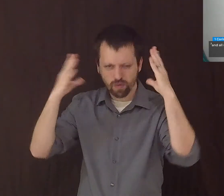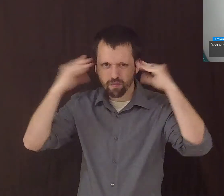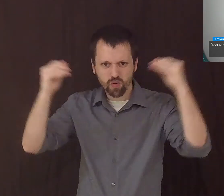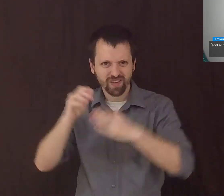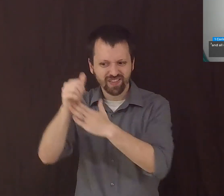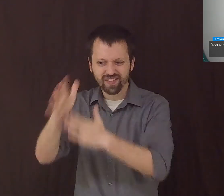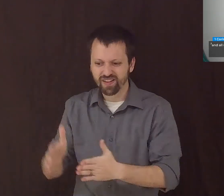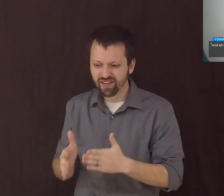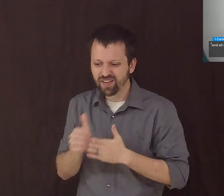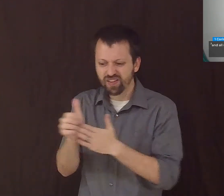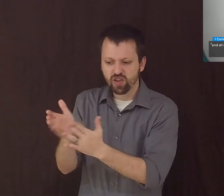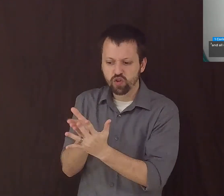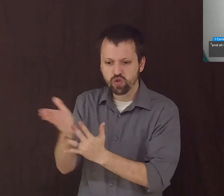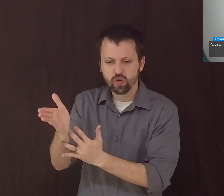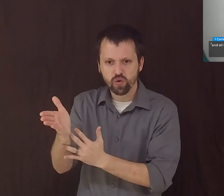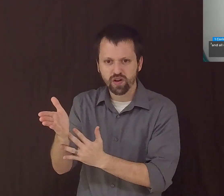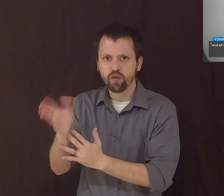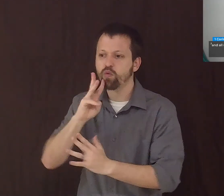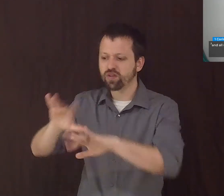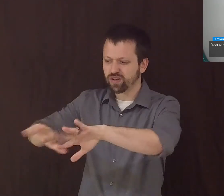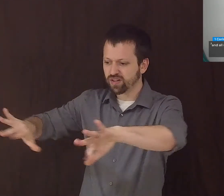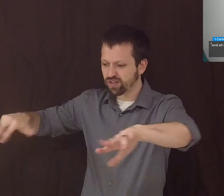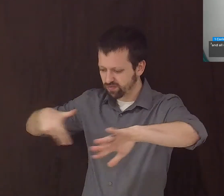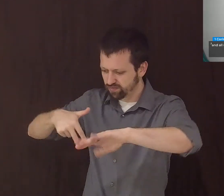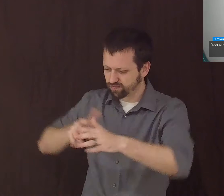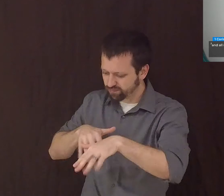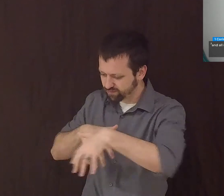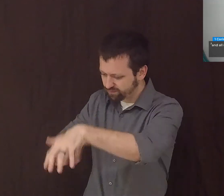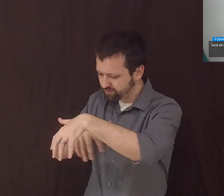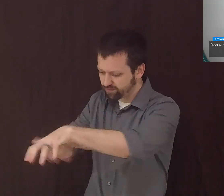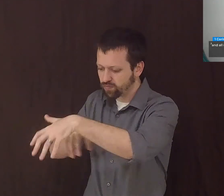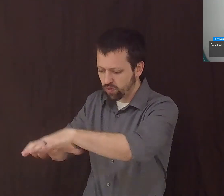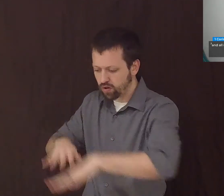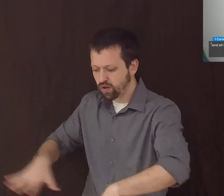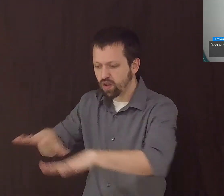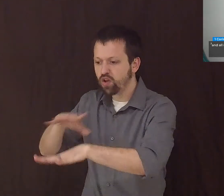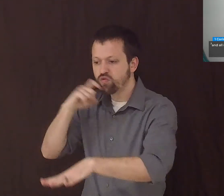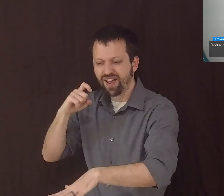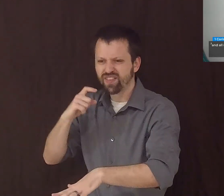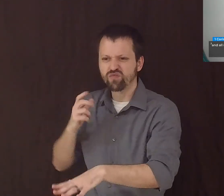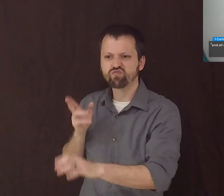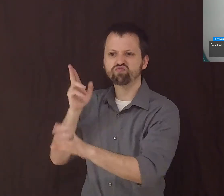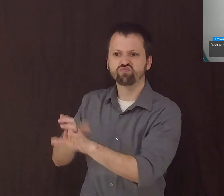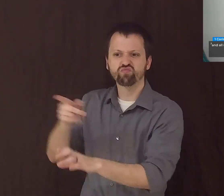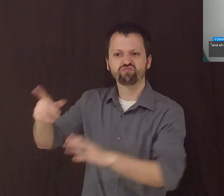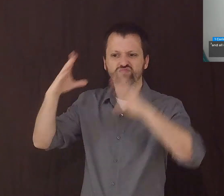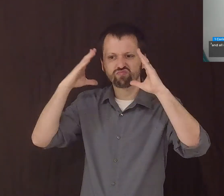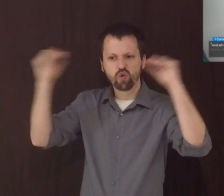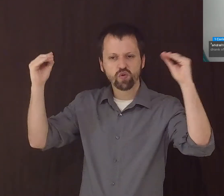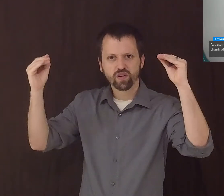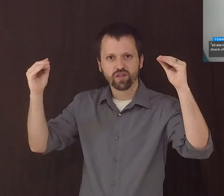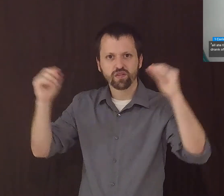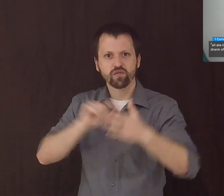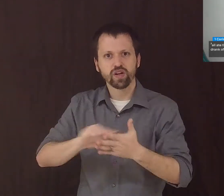He led them through the Red Sea on dry land, and they were identified with Moses. Hey, we're with you, Moses. And now look at